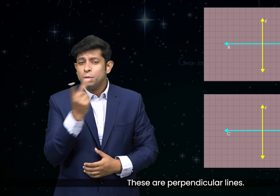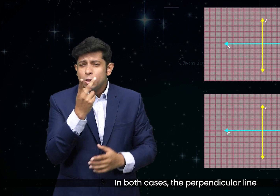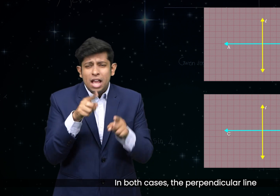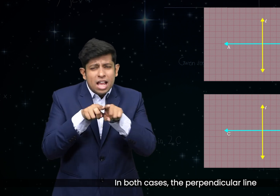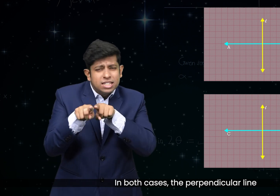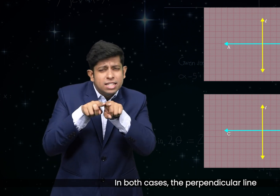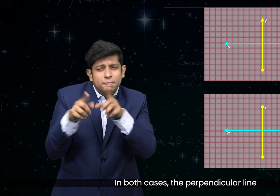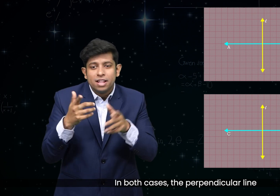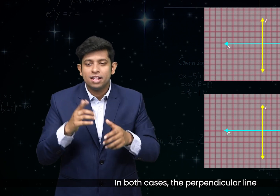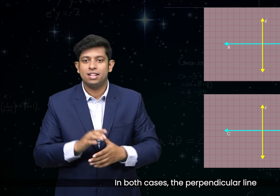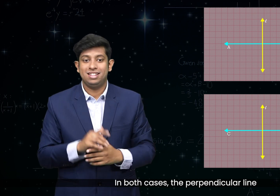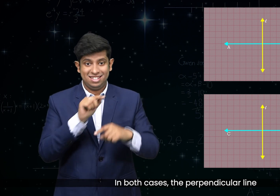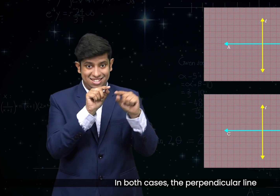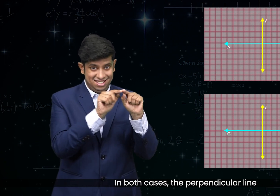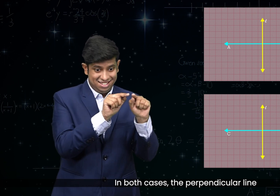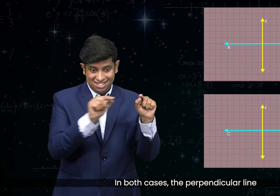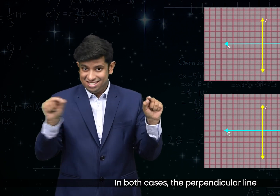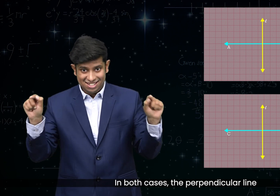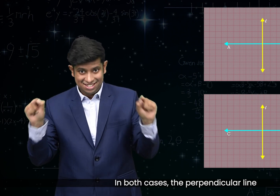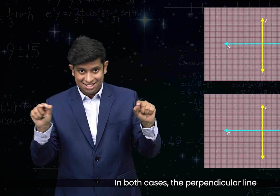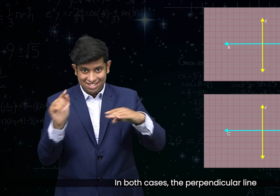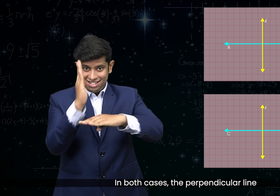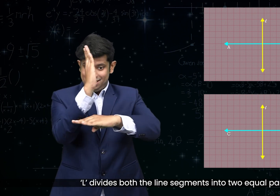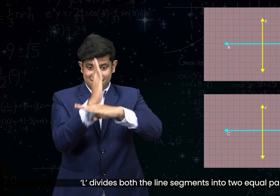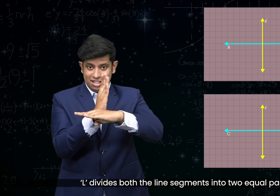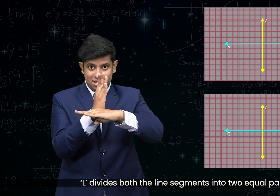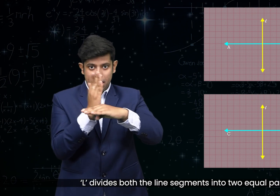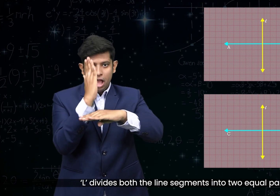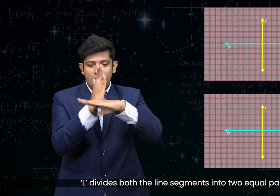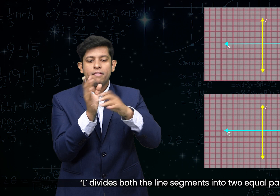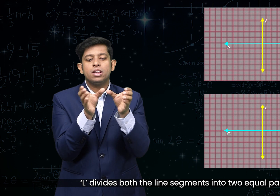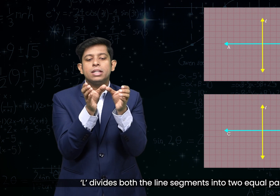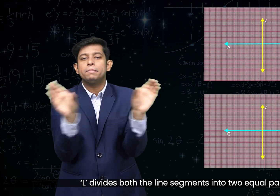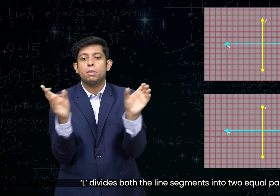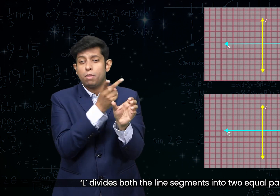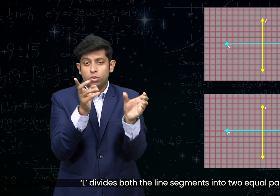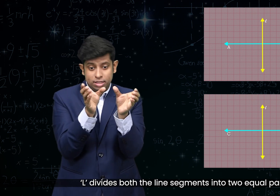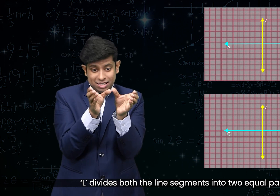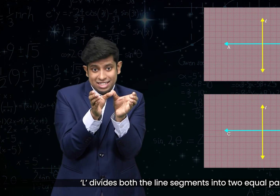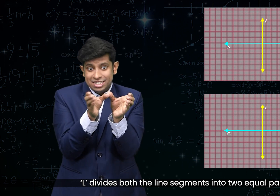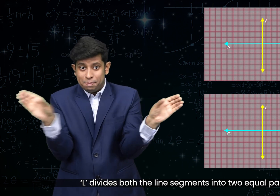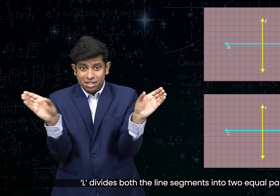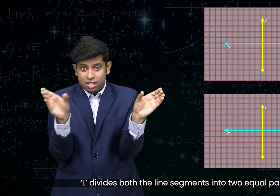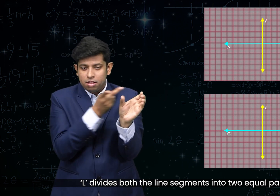In both cases, the perpendicular line L divides both the line segments into two equal